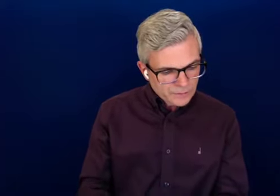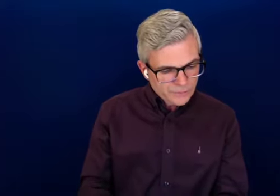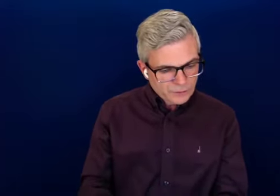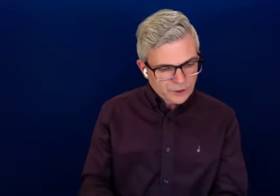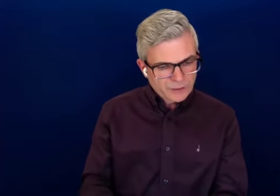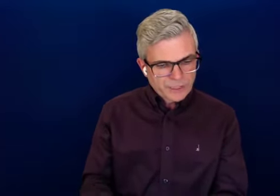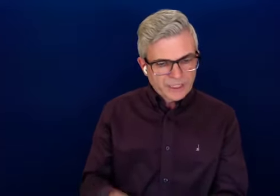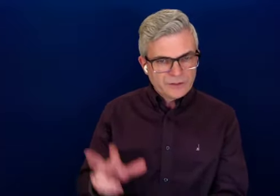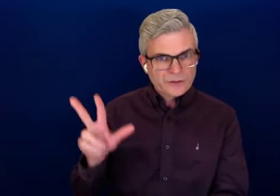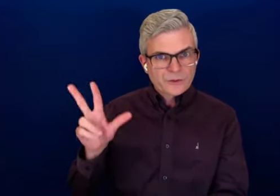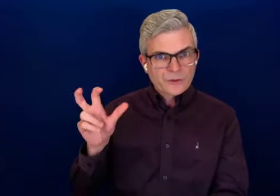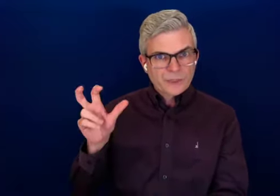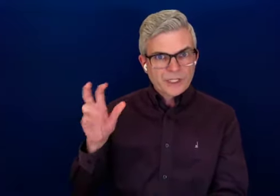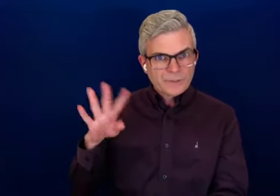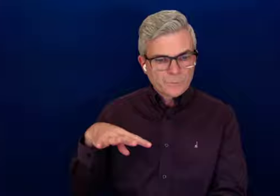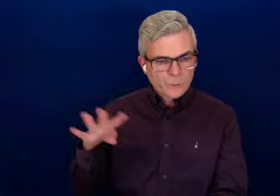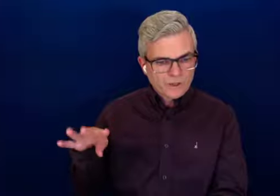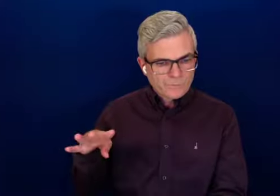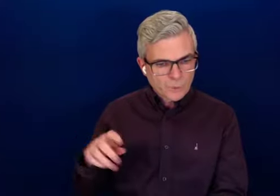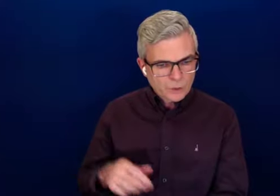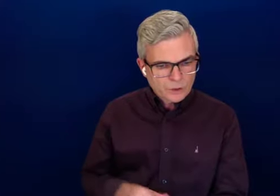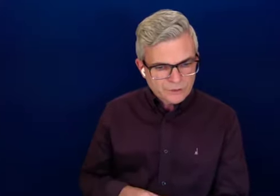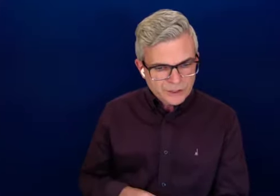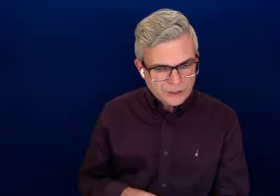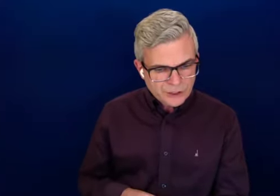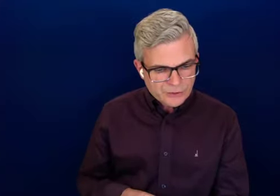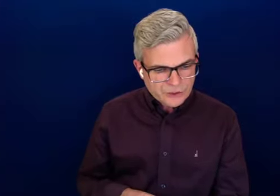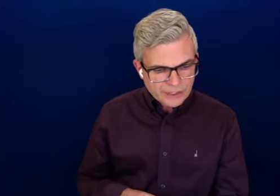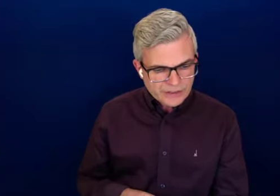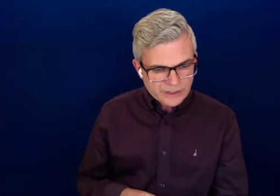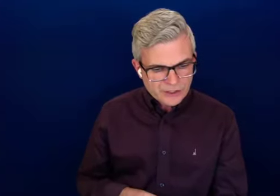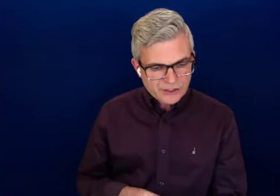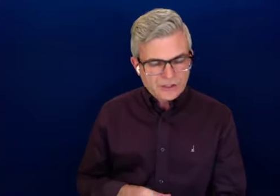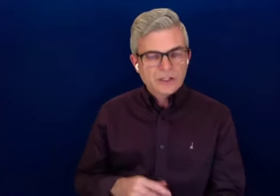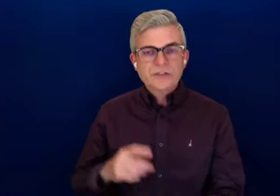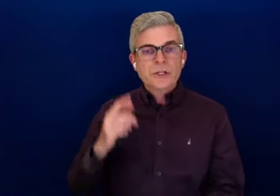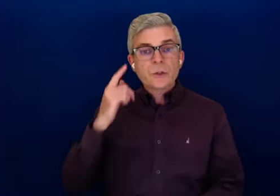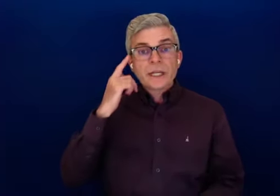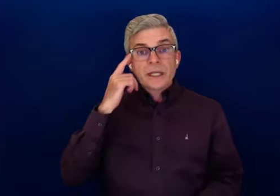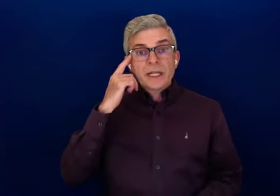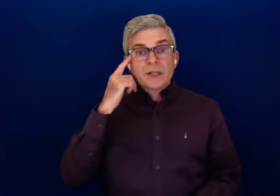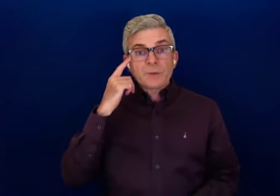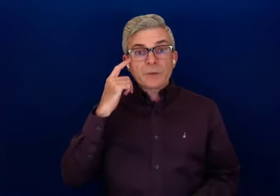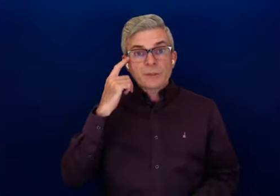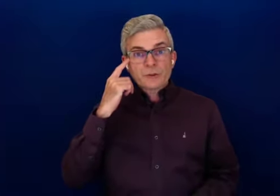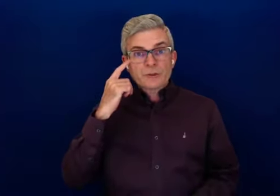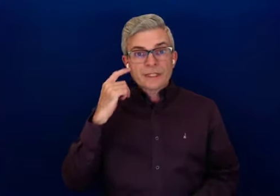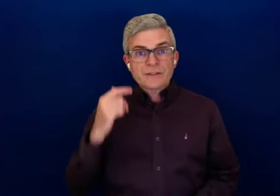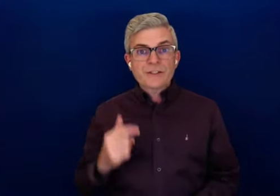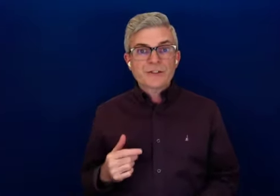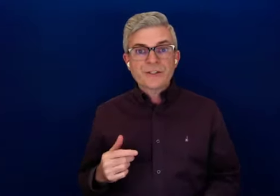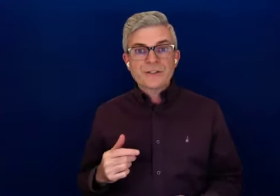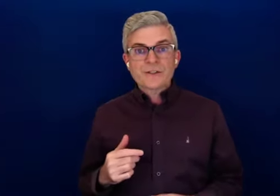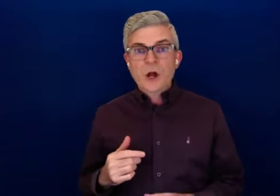If you look at page 344, it shows transitions also. And remember, transitions